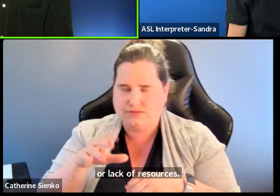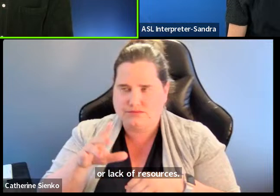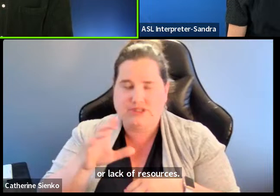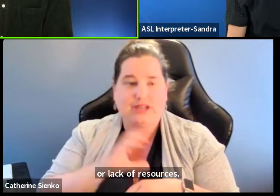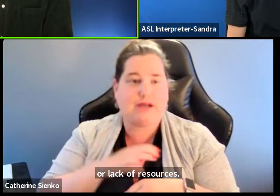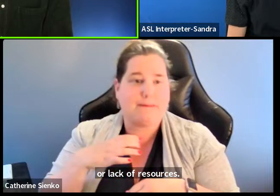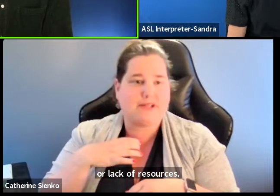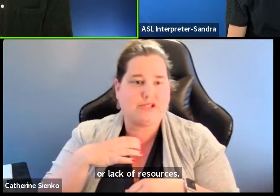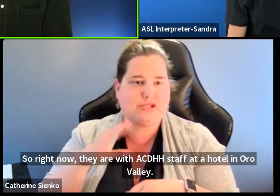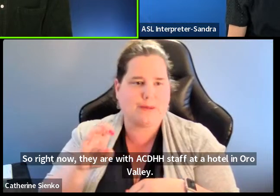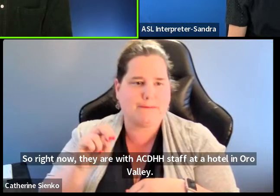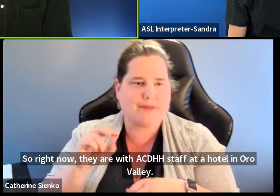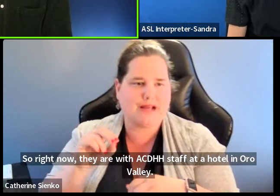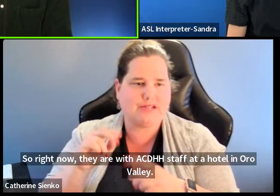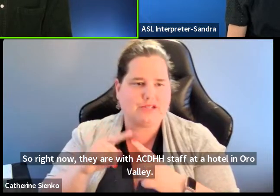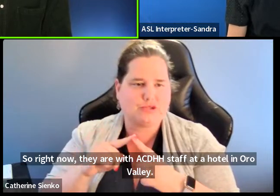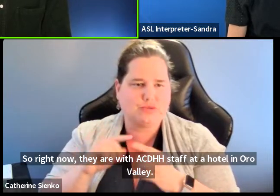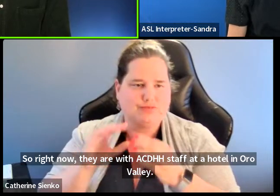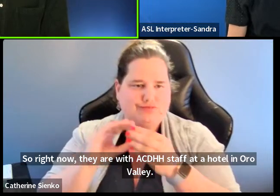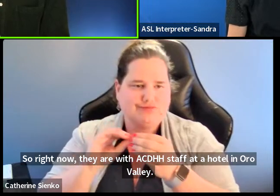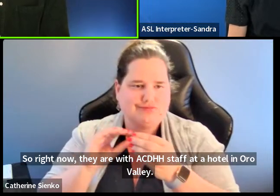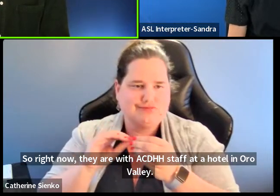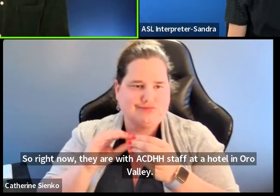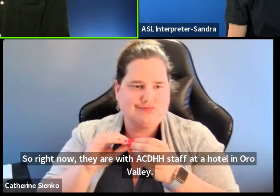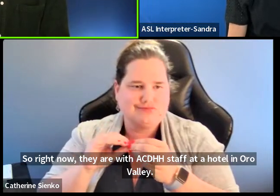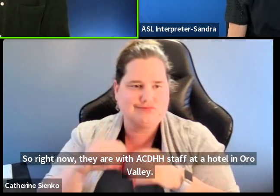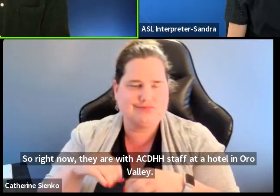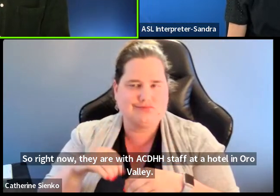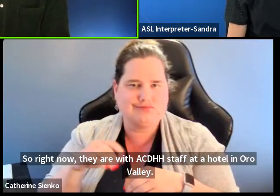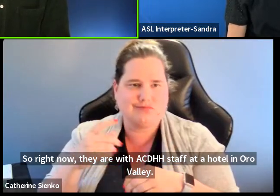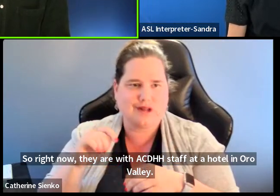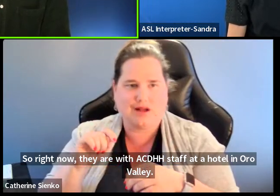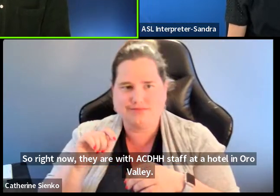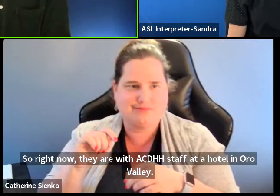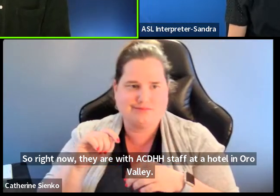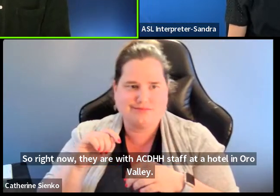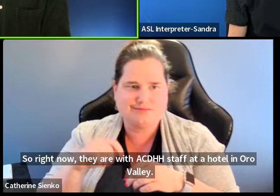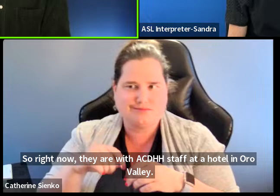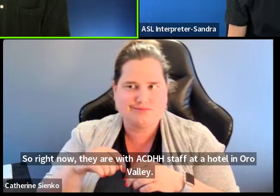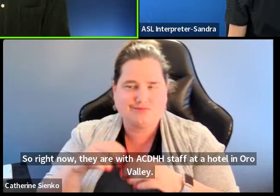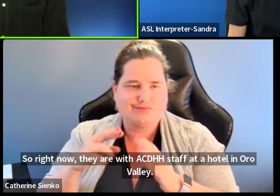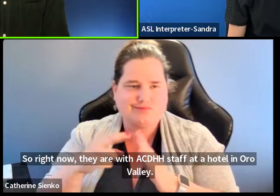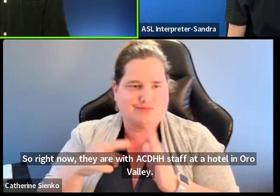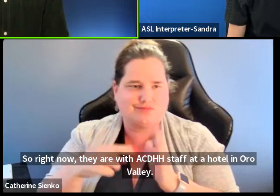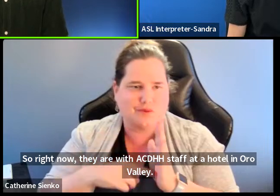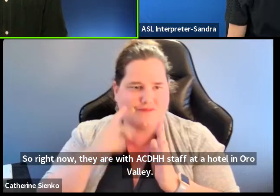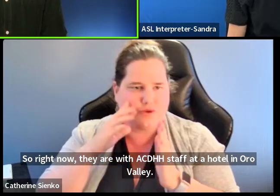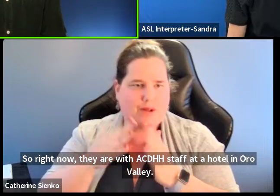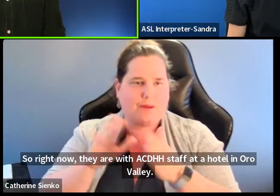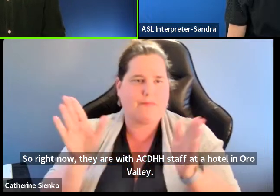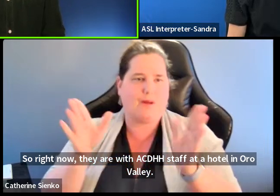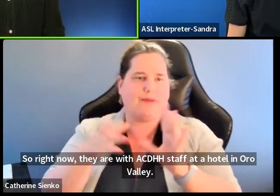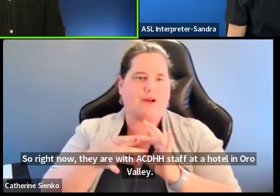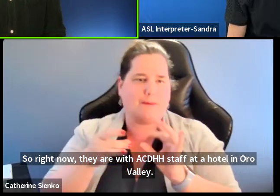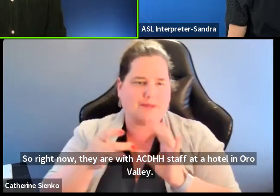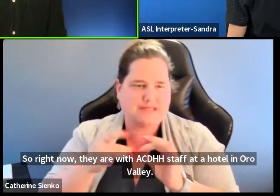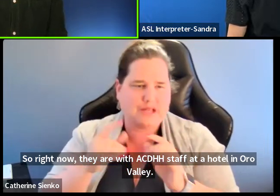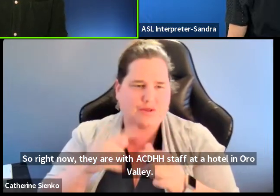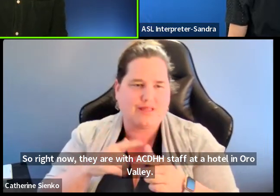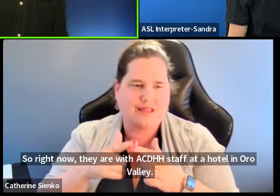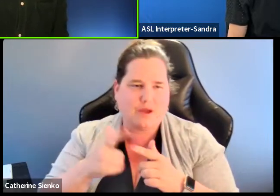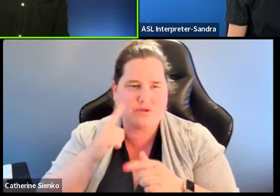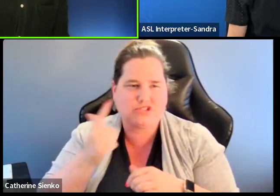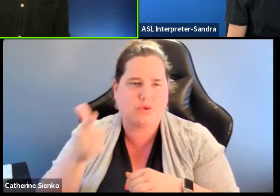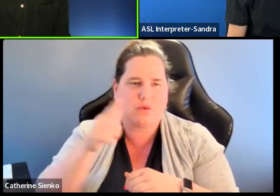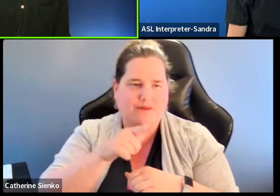I am now going to turn the time over to Commissioner Benton, who will give us